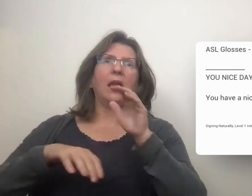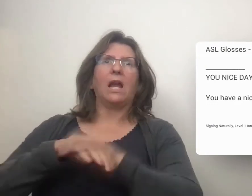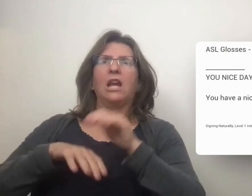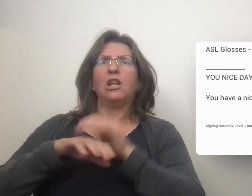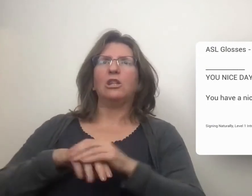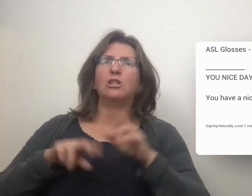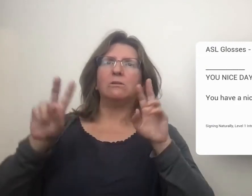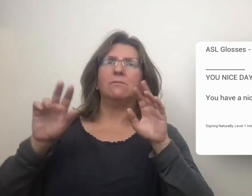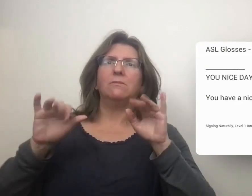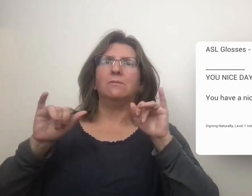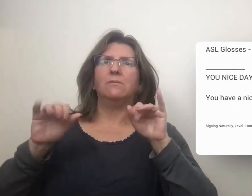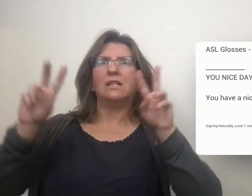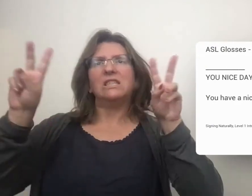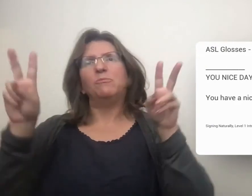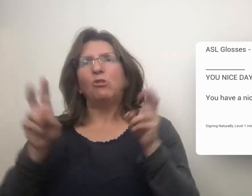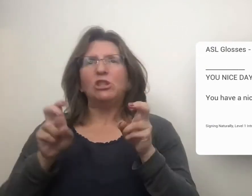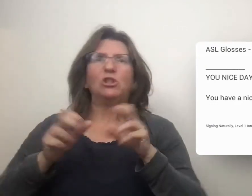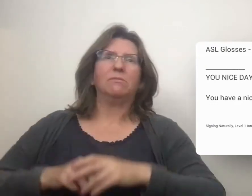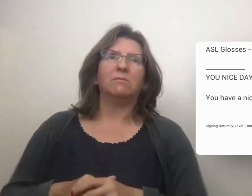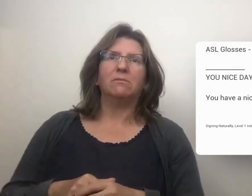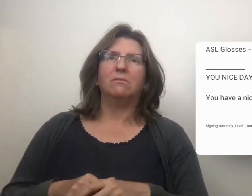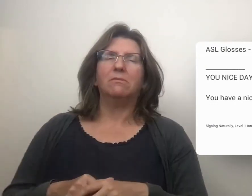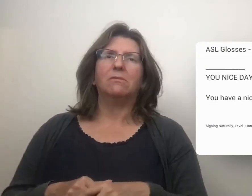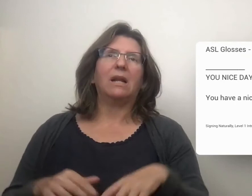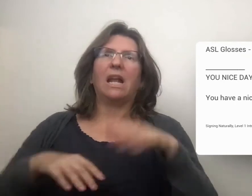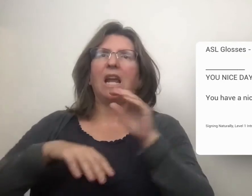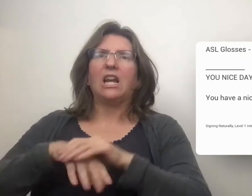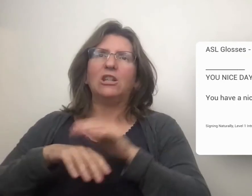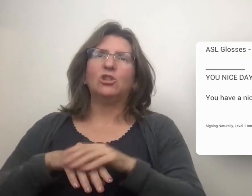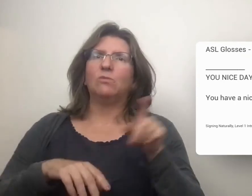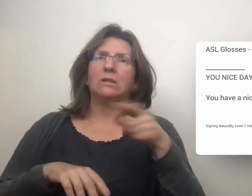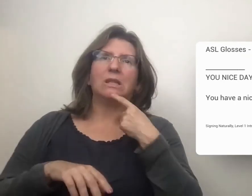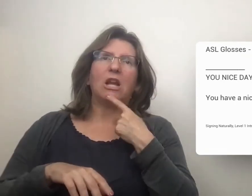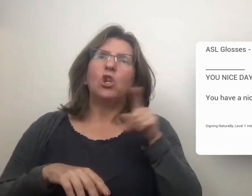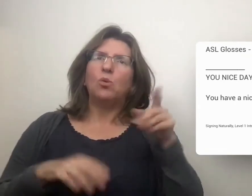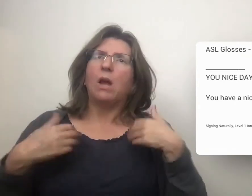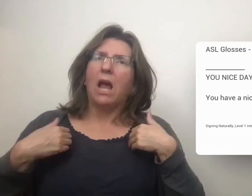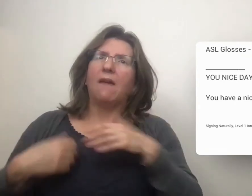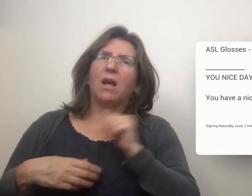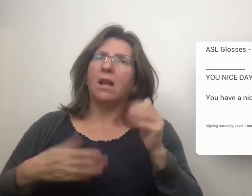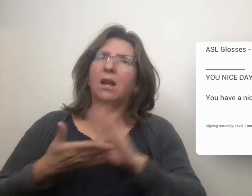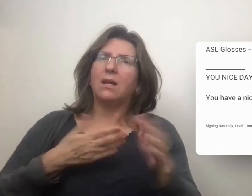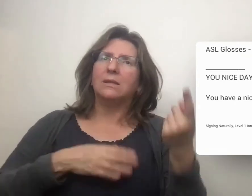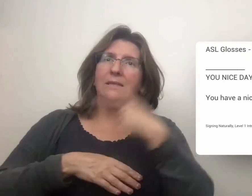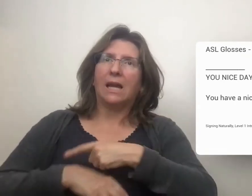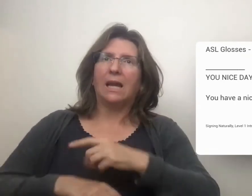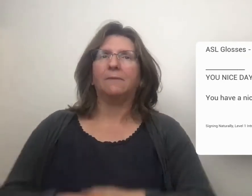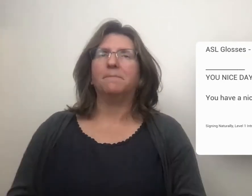In the ubiquitous phrase in English, have a nice day, technically in ASL, you cannot have, possess a